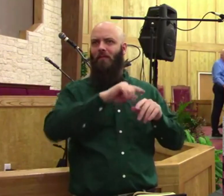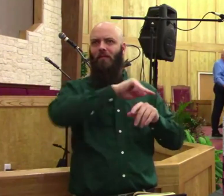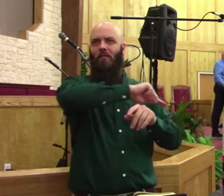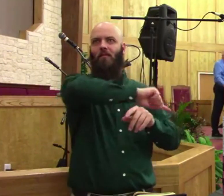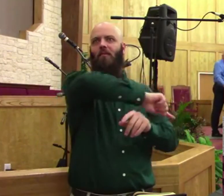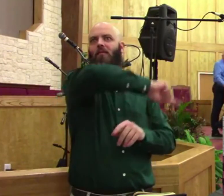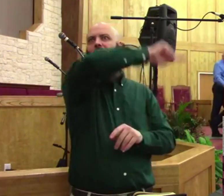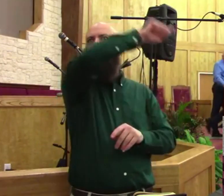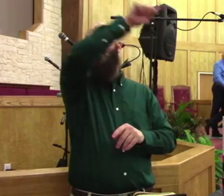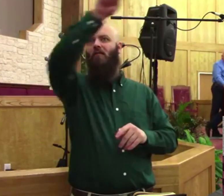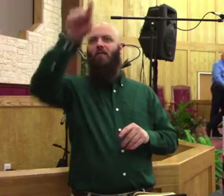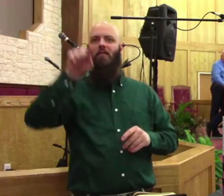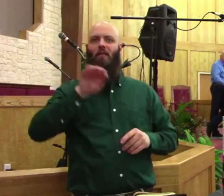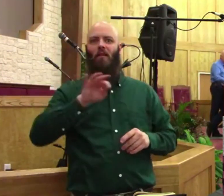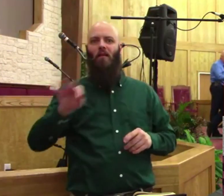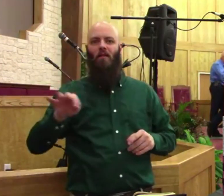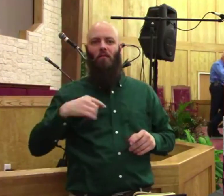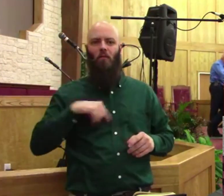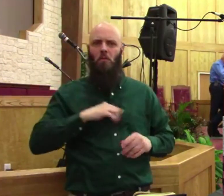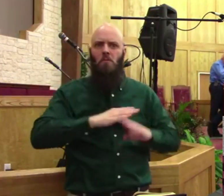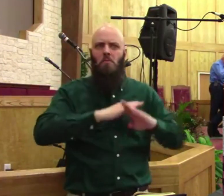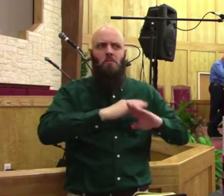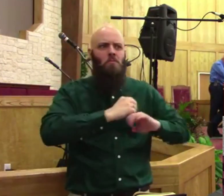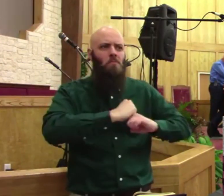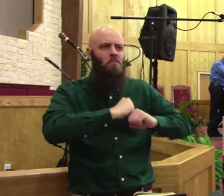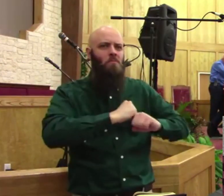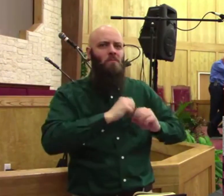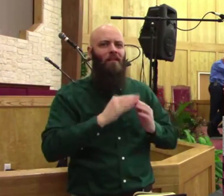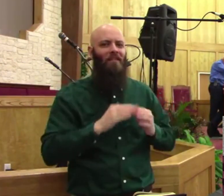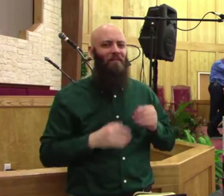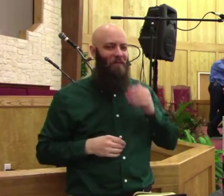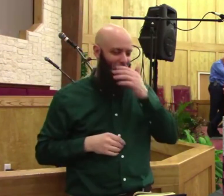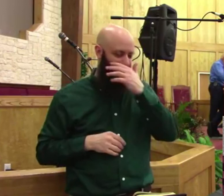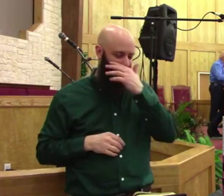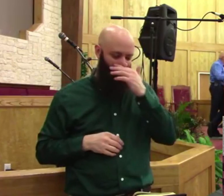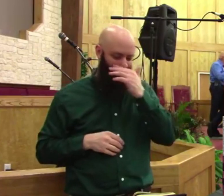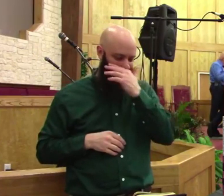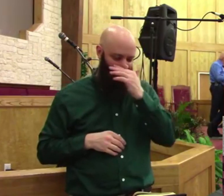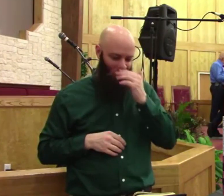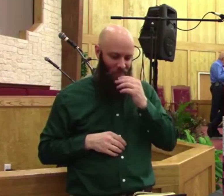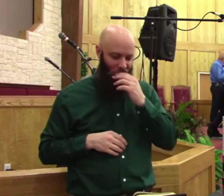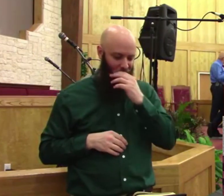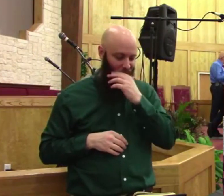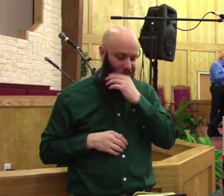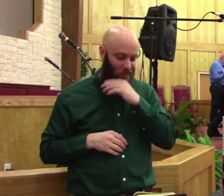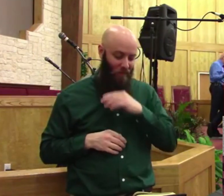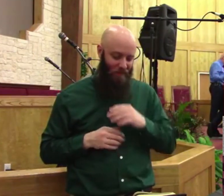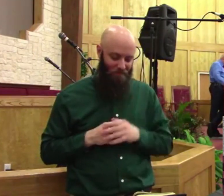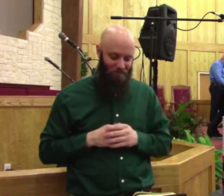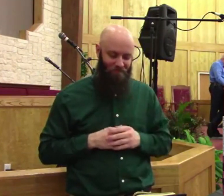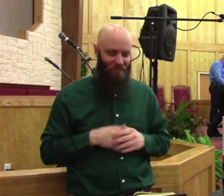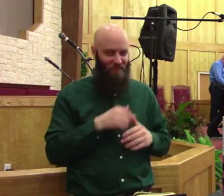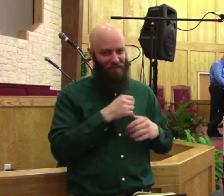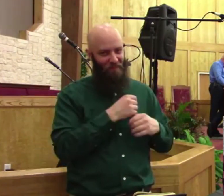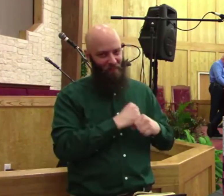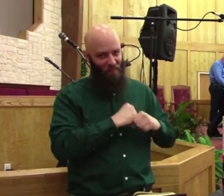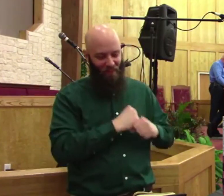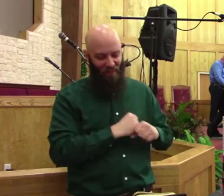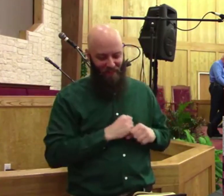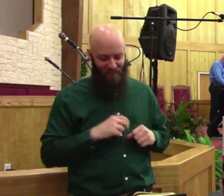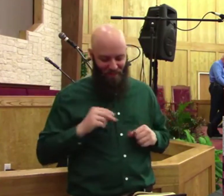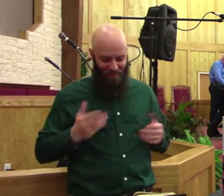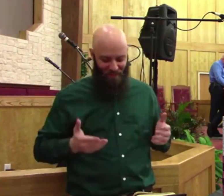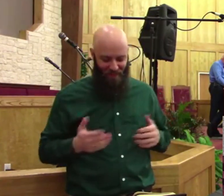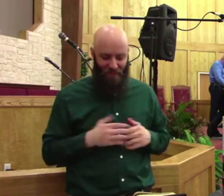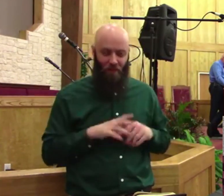We're securing the city. Well, it's not very secure, but Babylon was secure, at least as